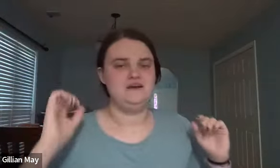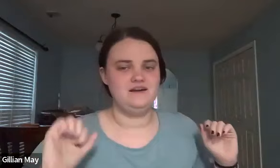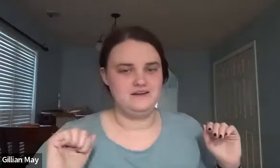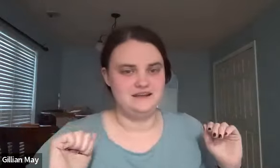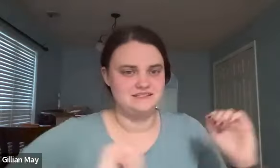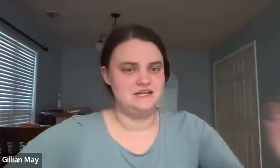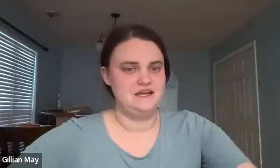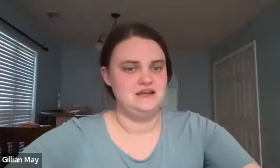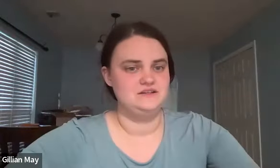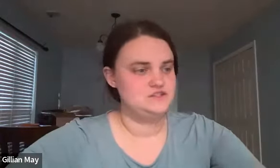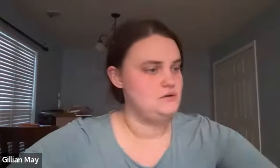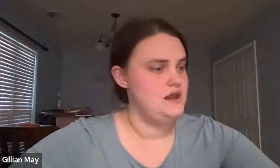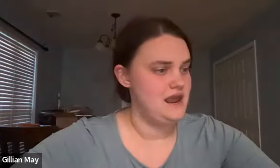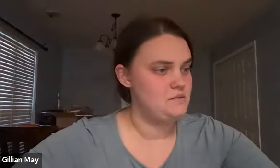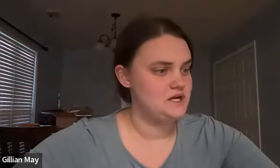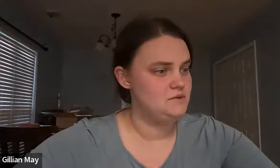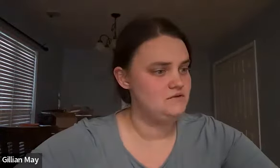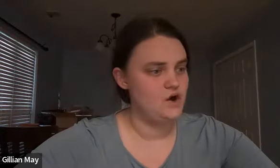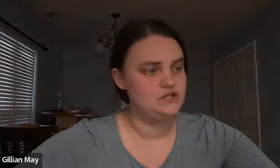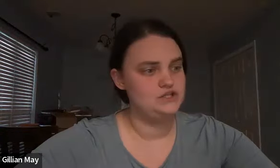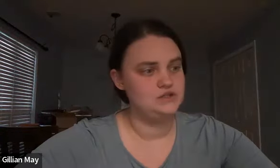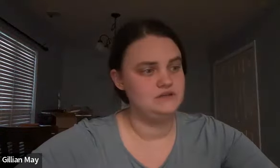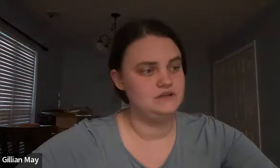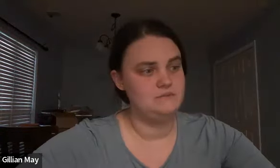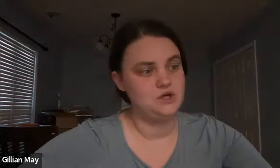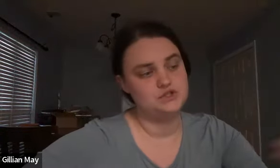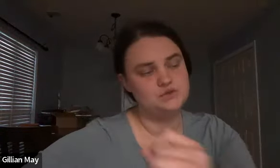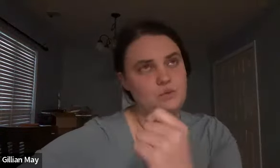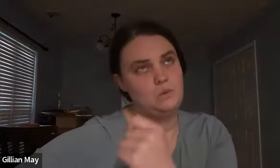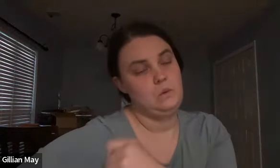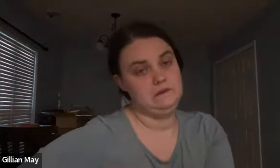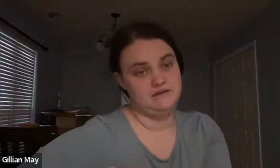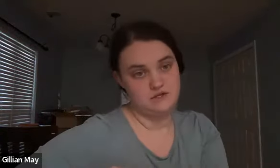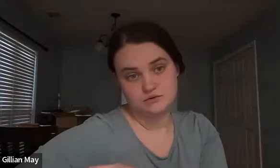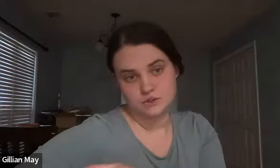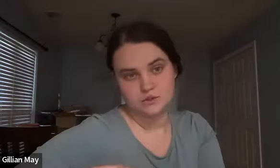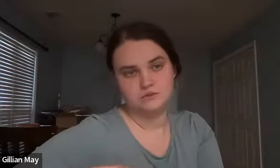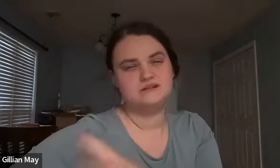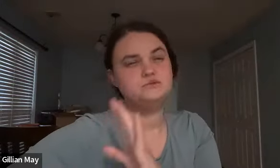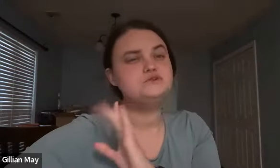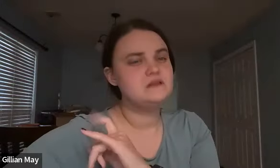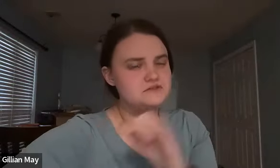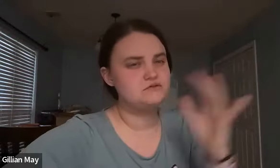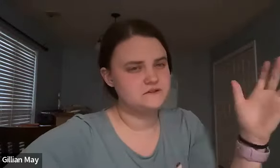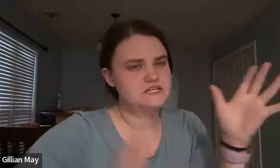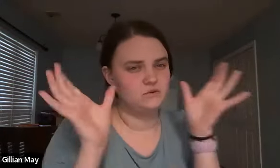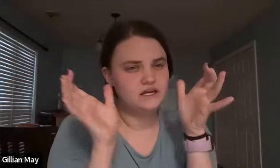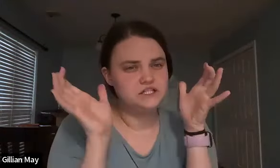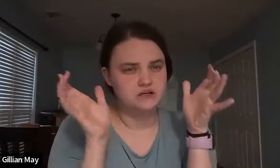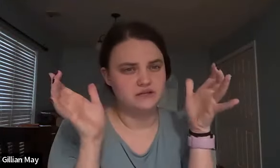All right. So now we're going to move on to numbers 11 through, we'll do 11 through 15. We'll kind of chunk it in